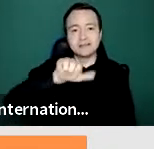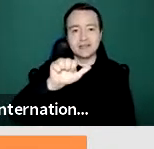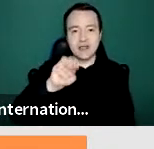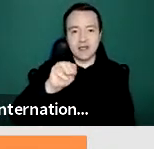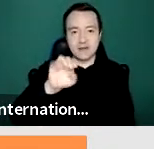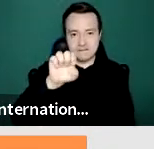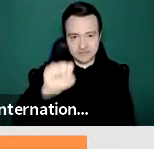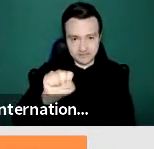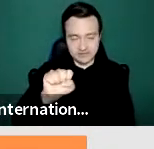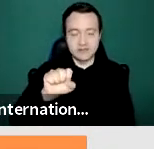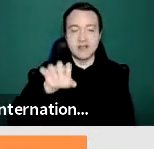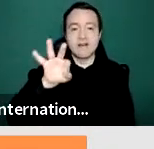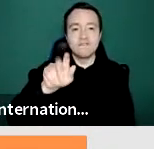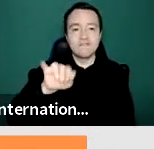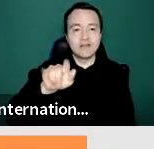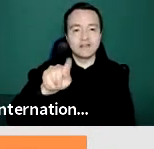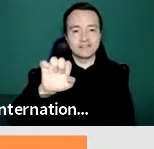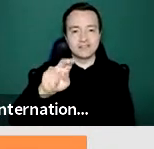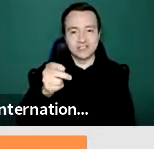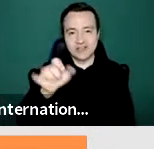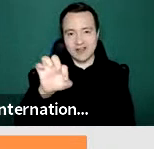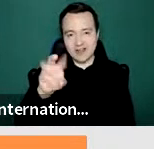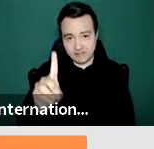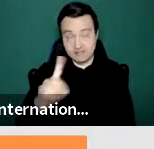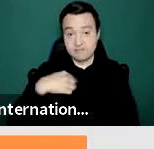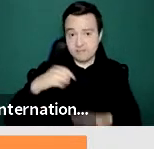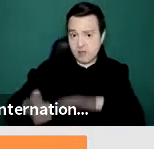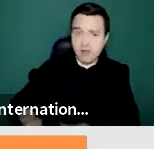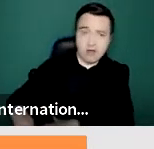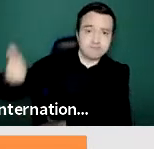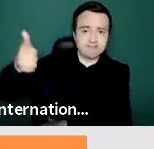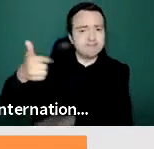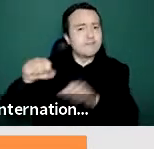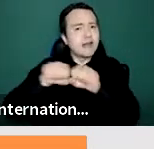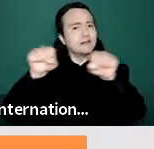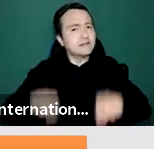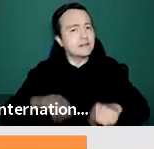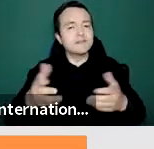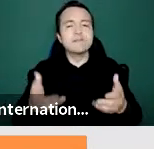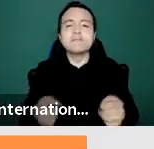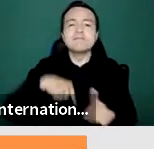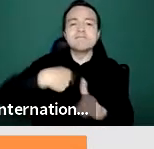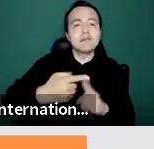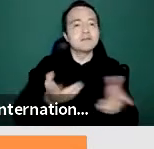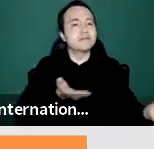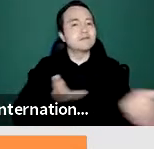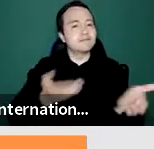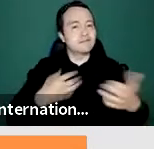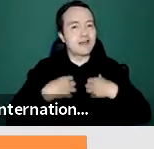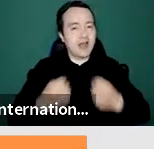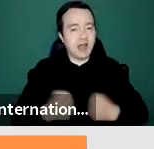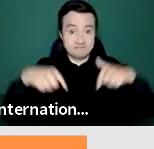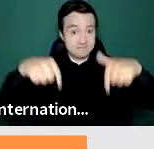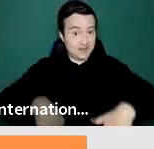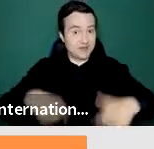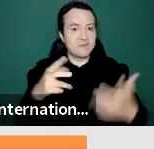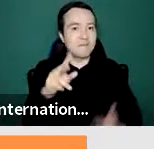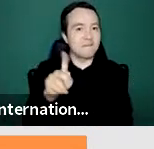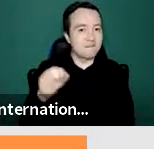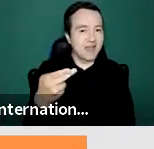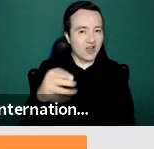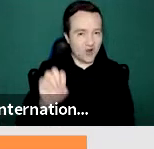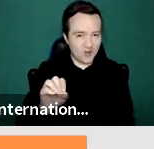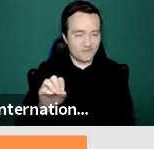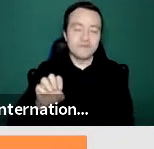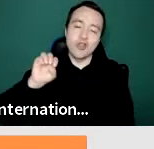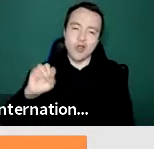Department of Health Systems and Services here at the Pan American Health Organization. And we are really happy to have